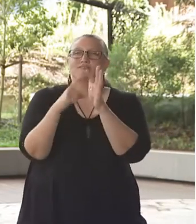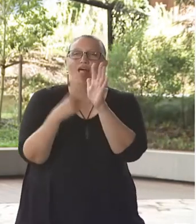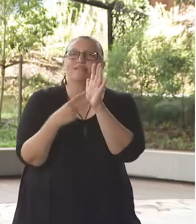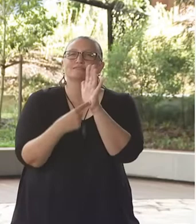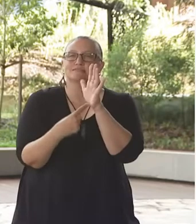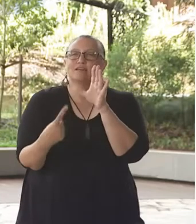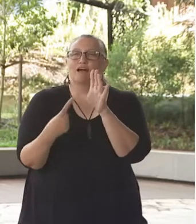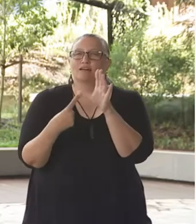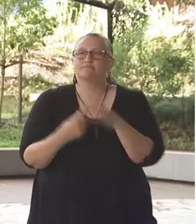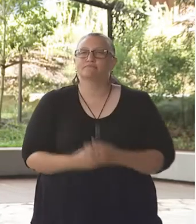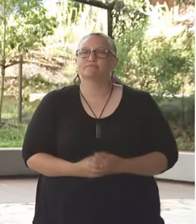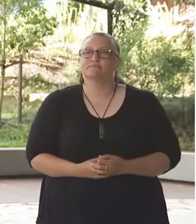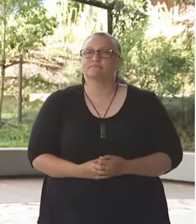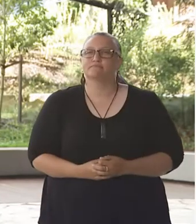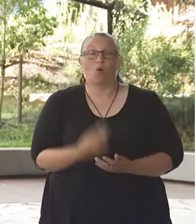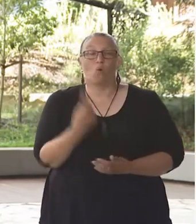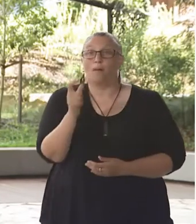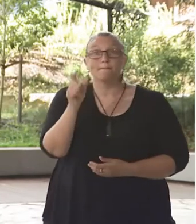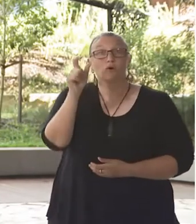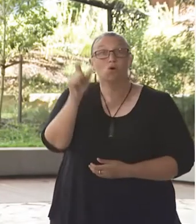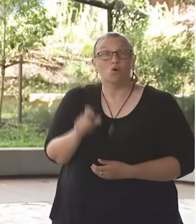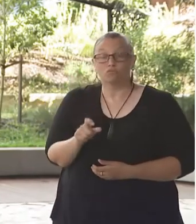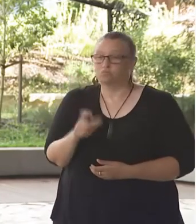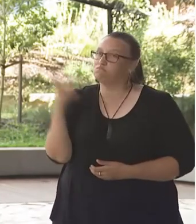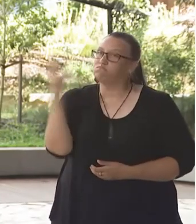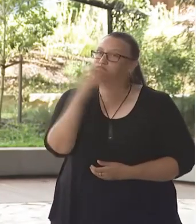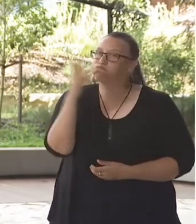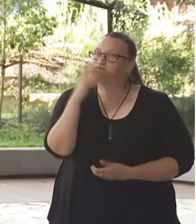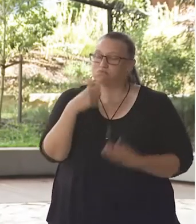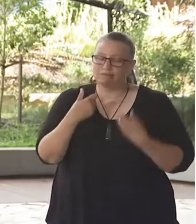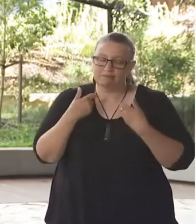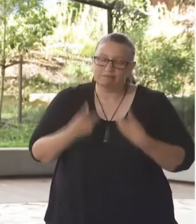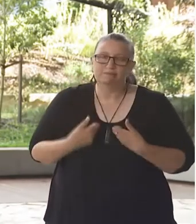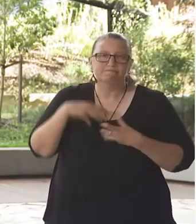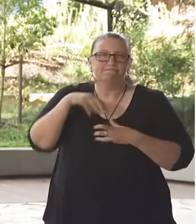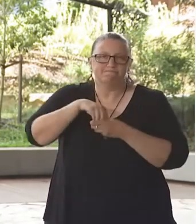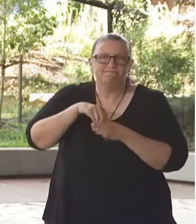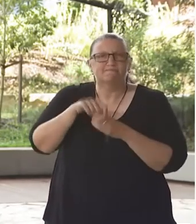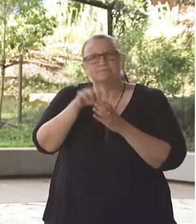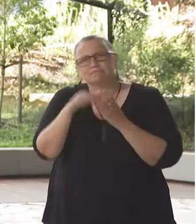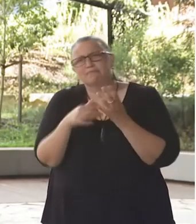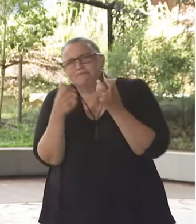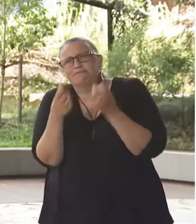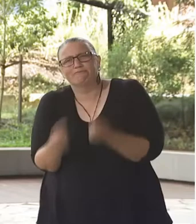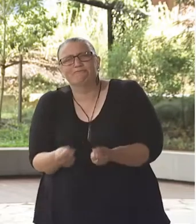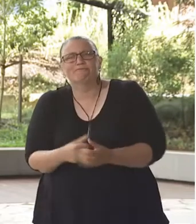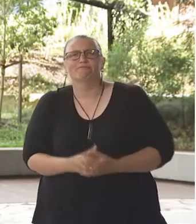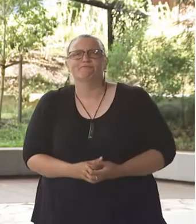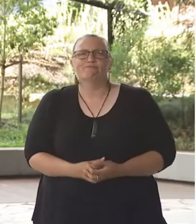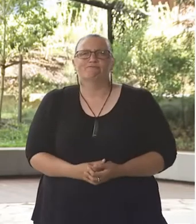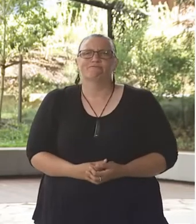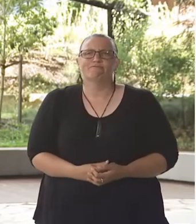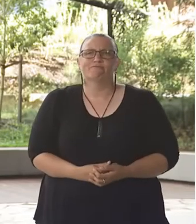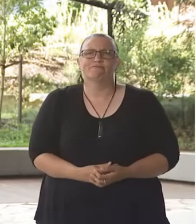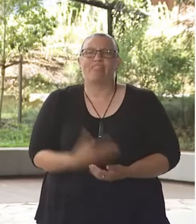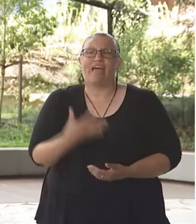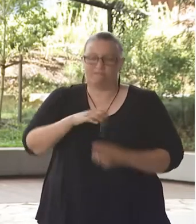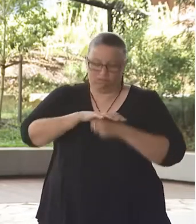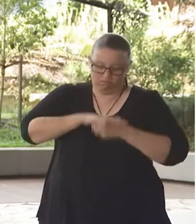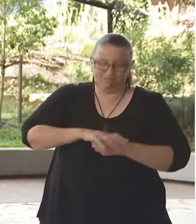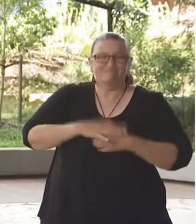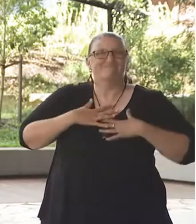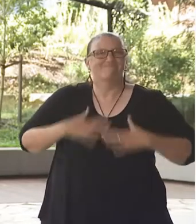cases, they had significant underlying health conditions and in relation to an